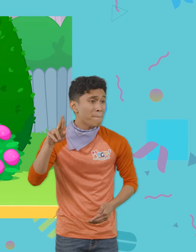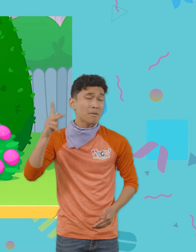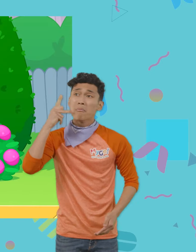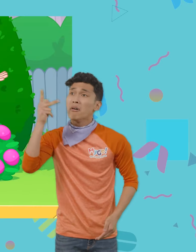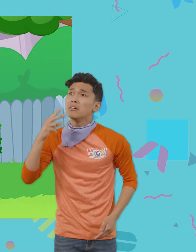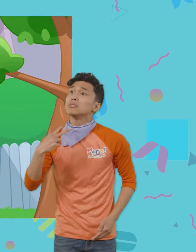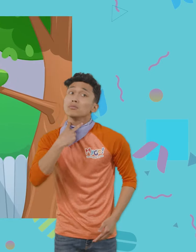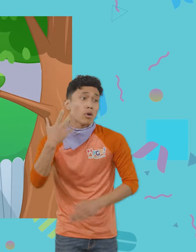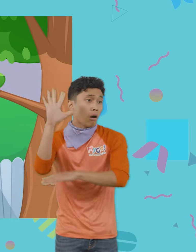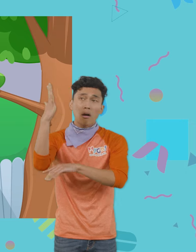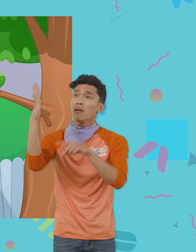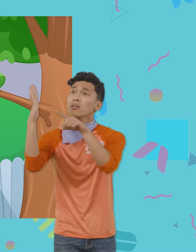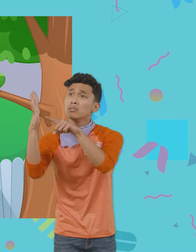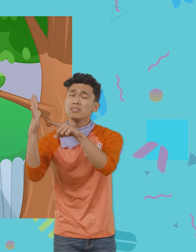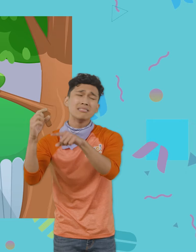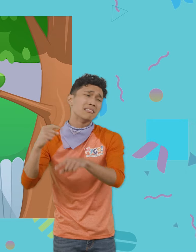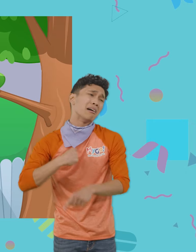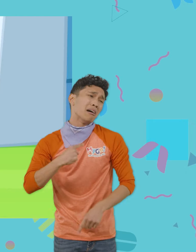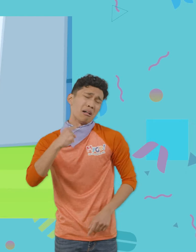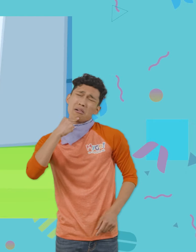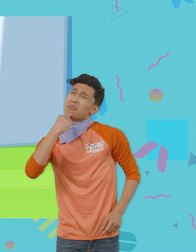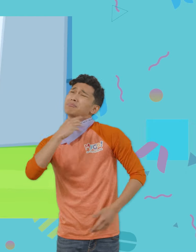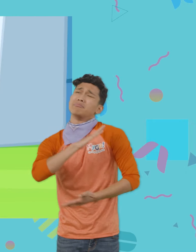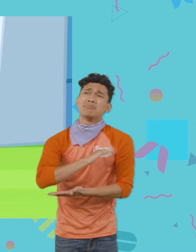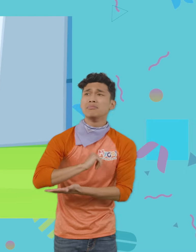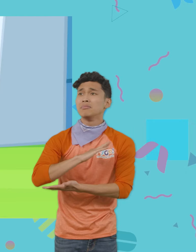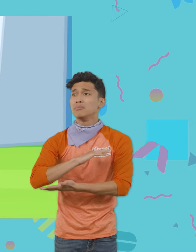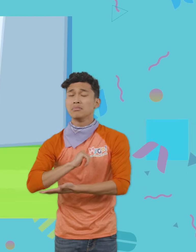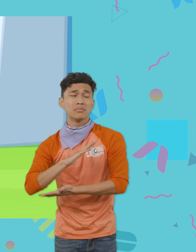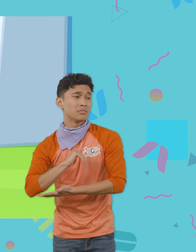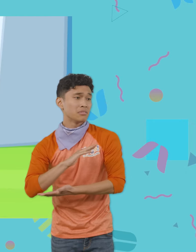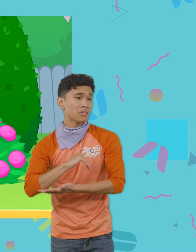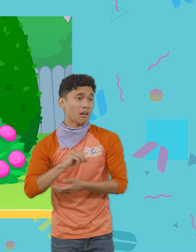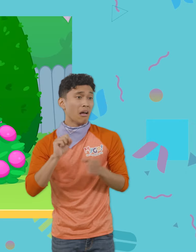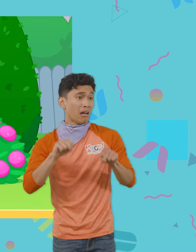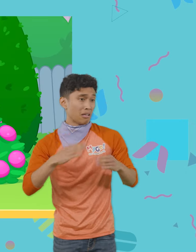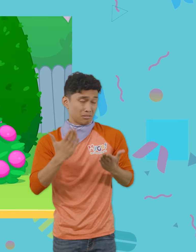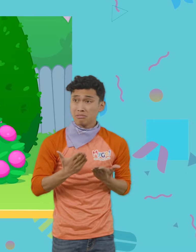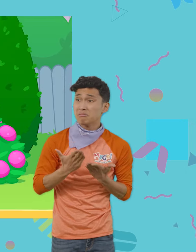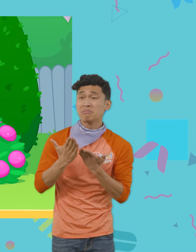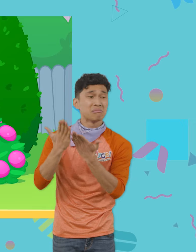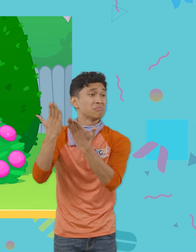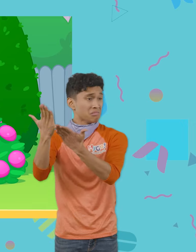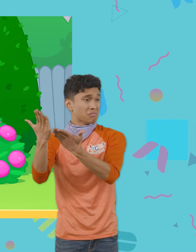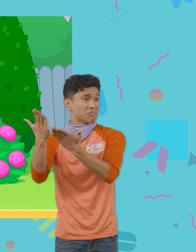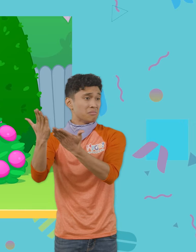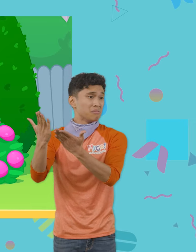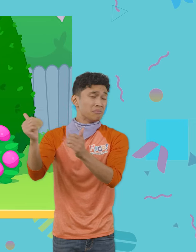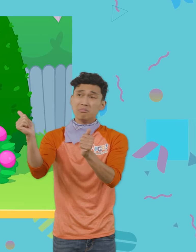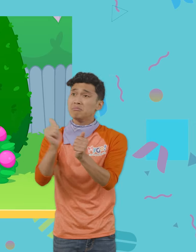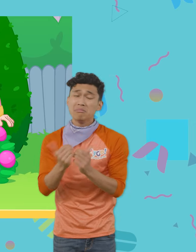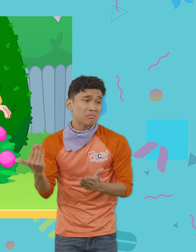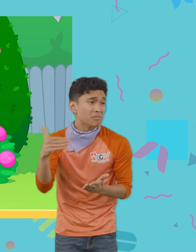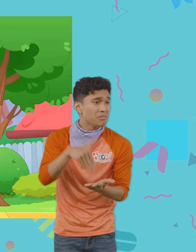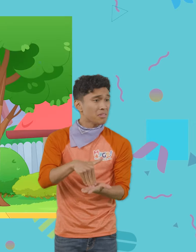Pawsies is stuck in the tree, and I miss holding him in my arms. Can you bring us together again?